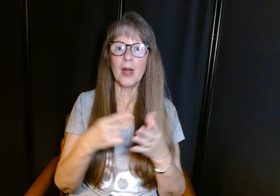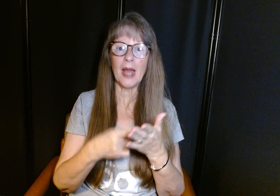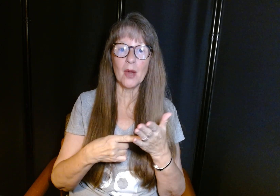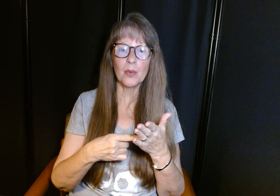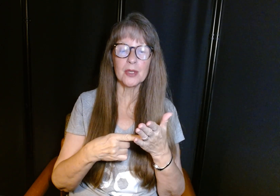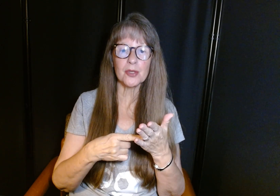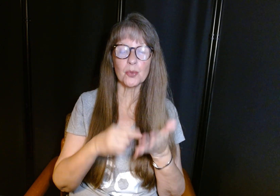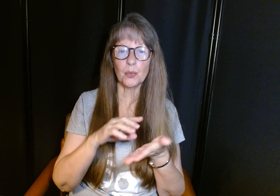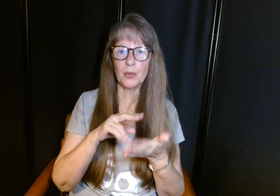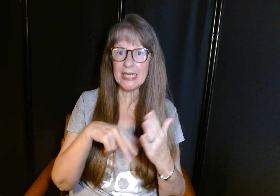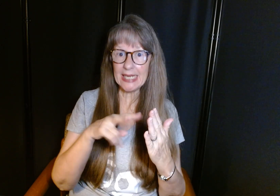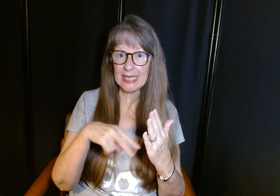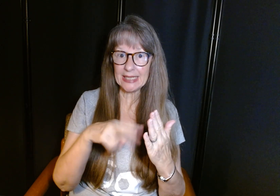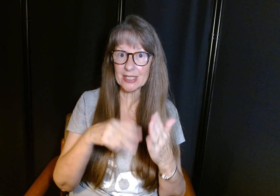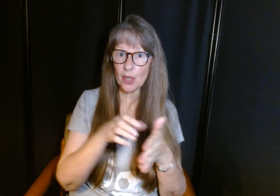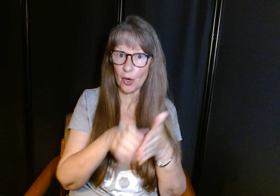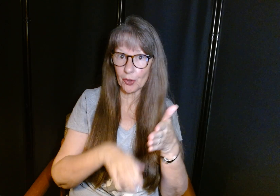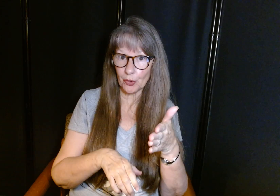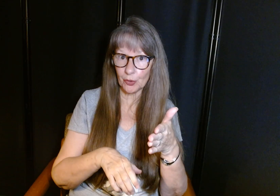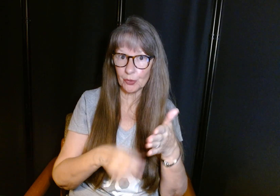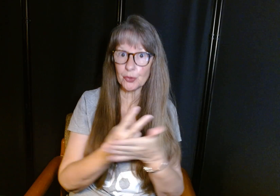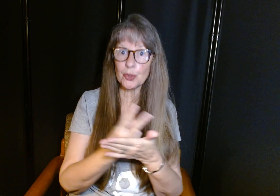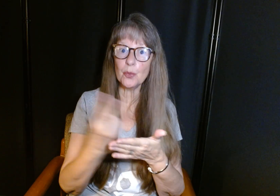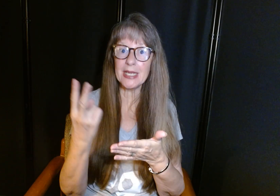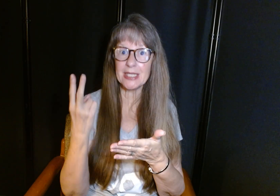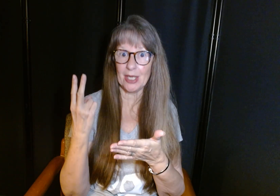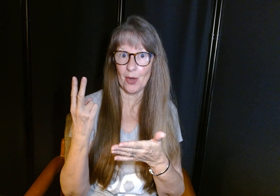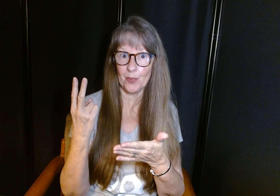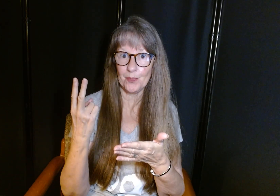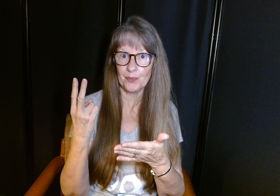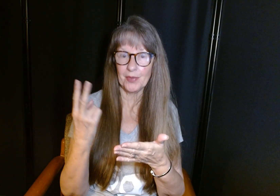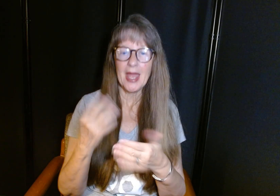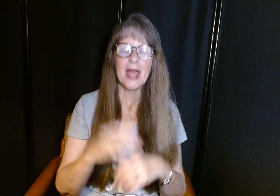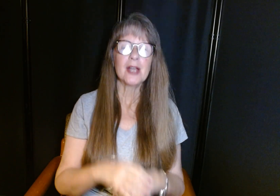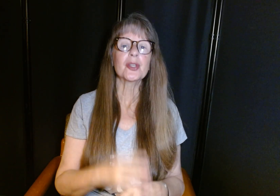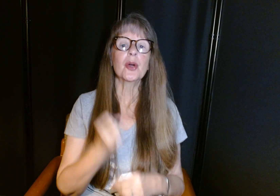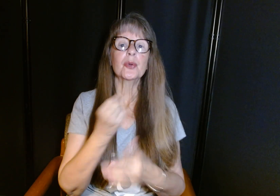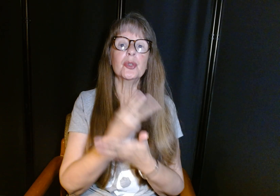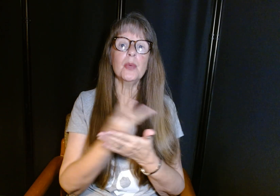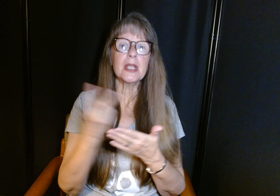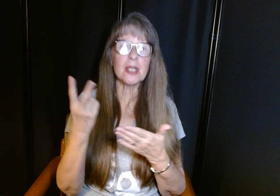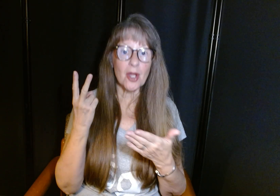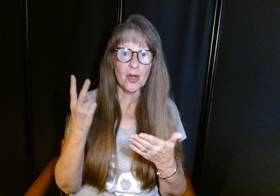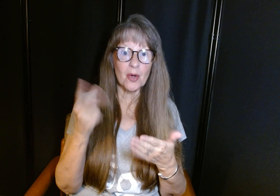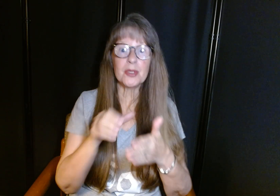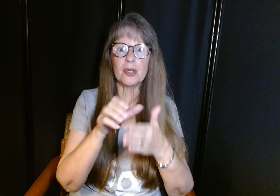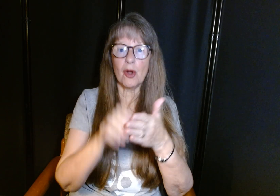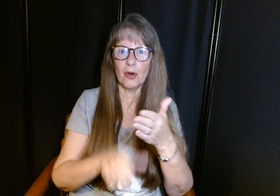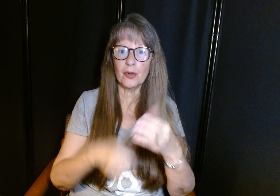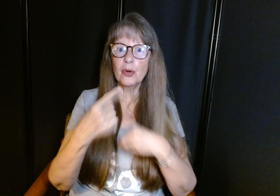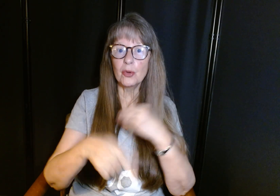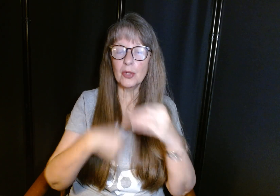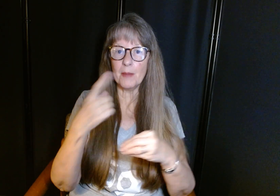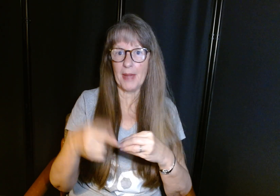I was reading this article 2 weeks ago. So 2 weeks ago, it was an article